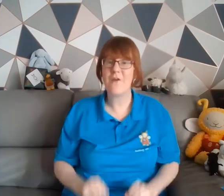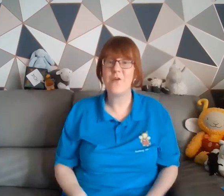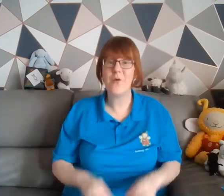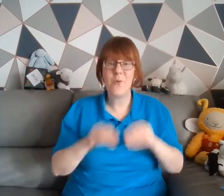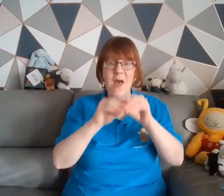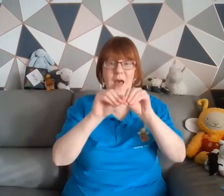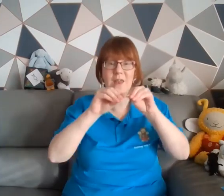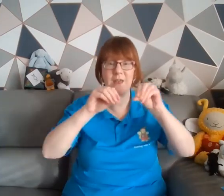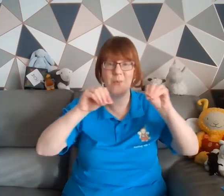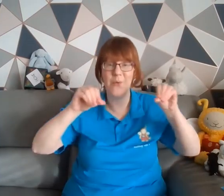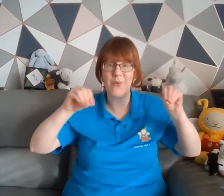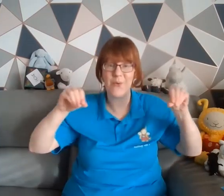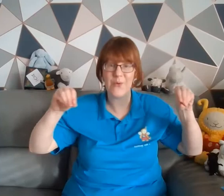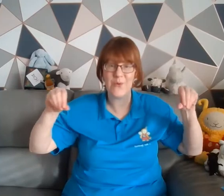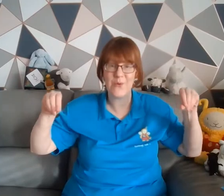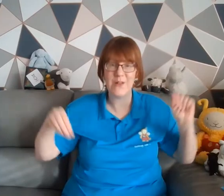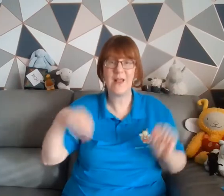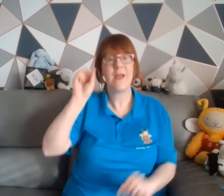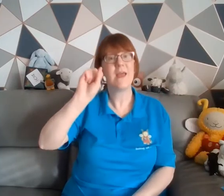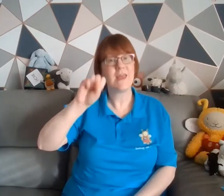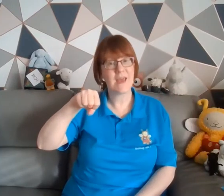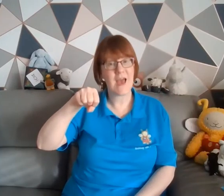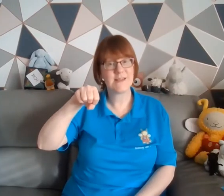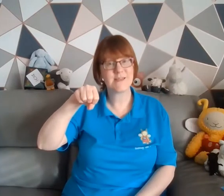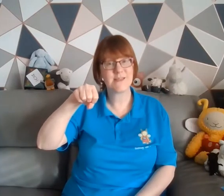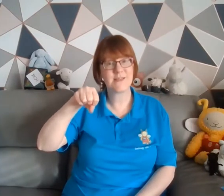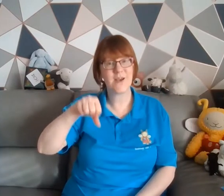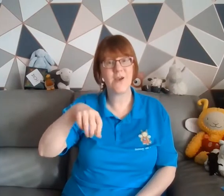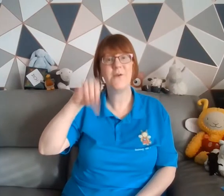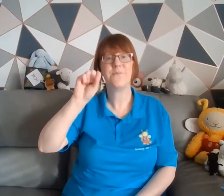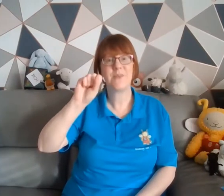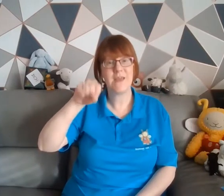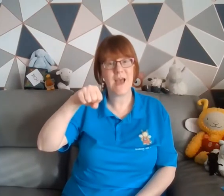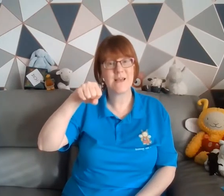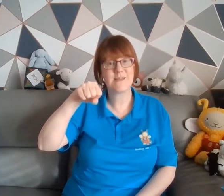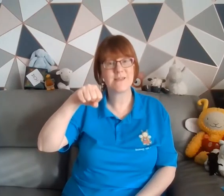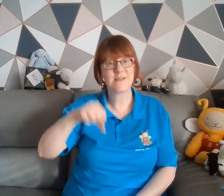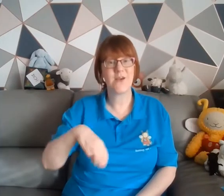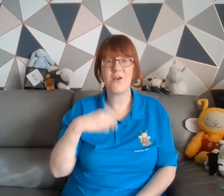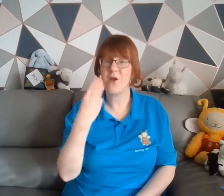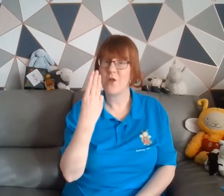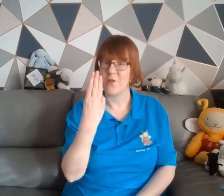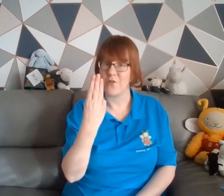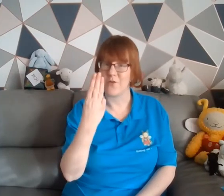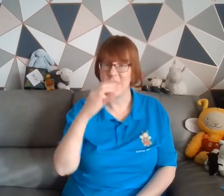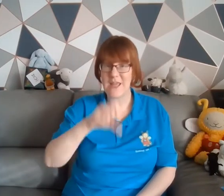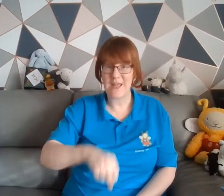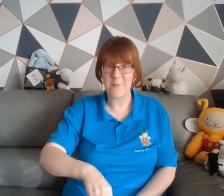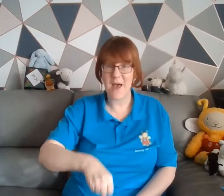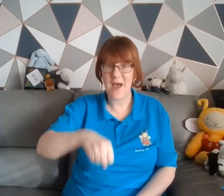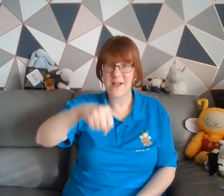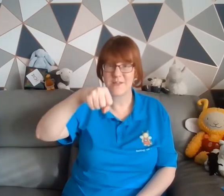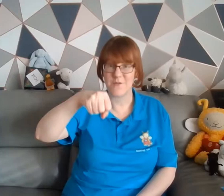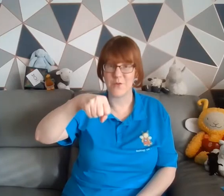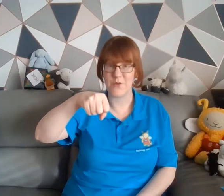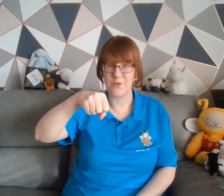you any wool? Yes, sir, yes, sir, three bags